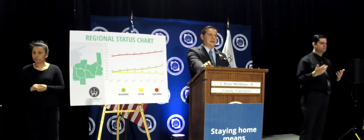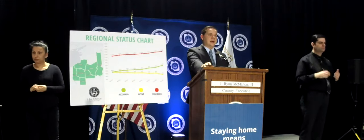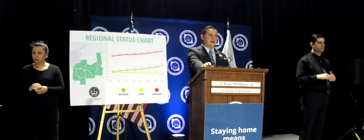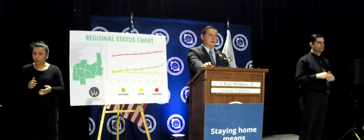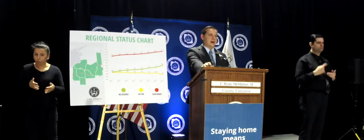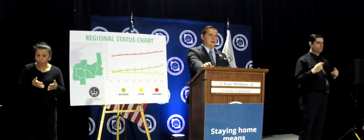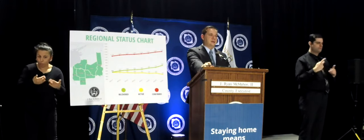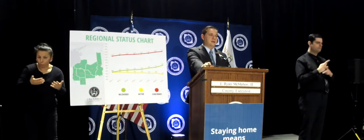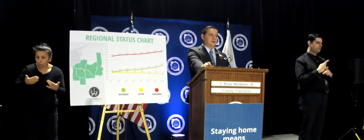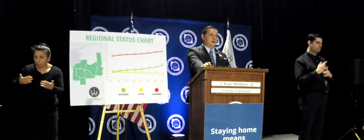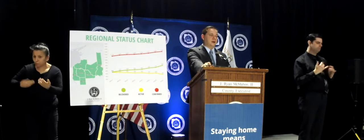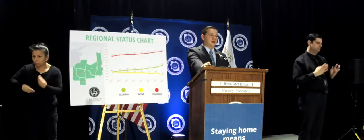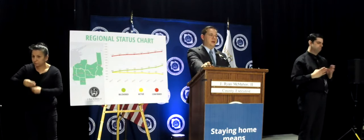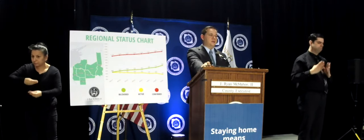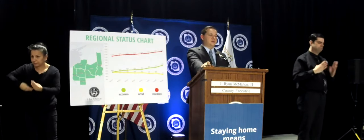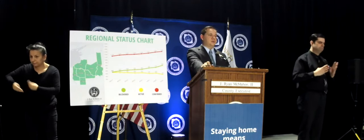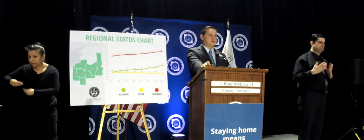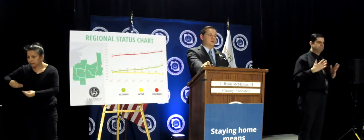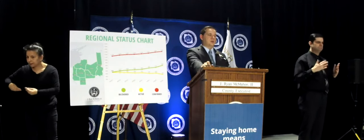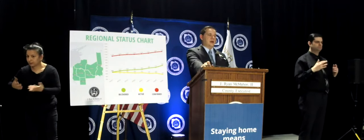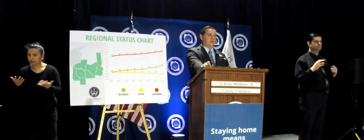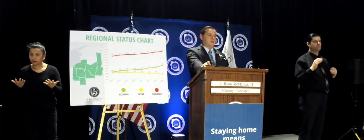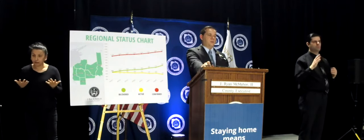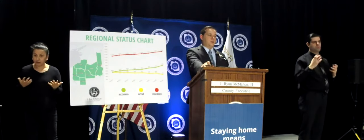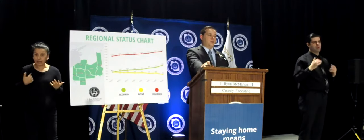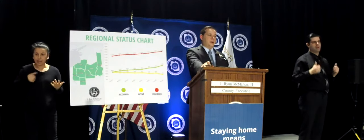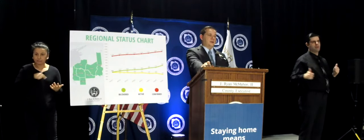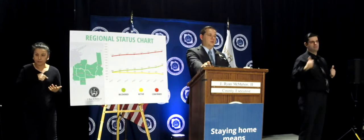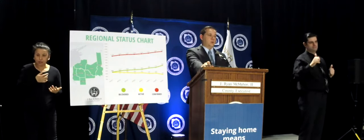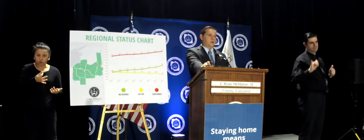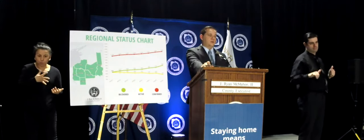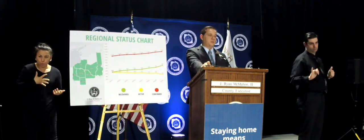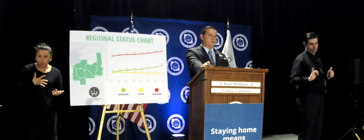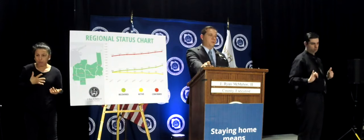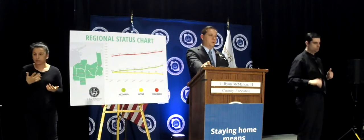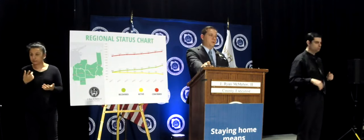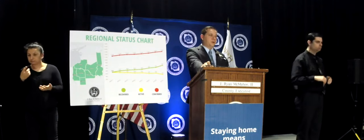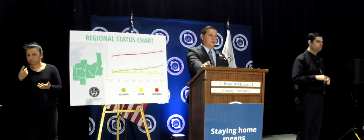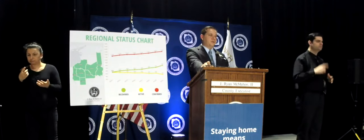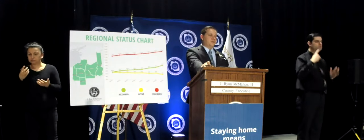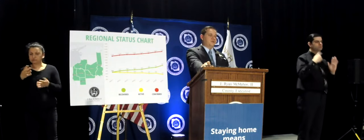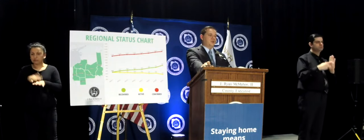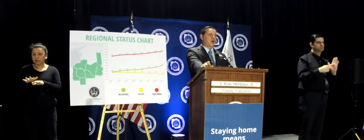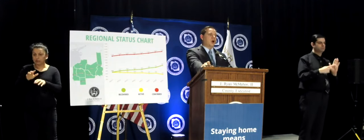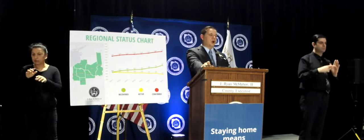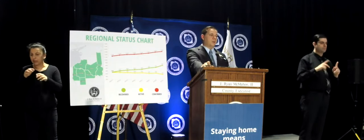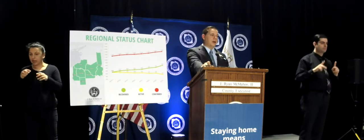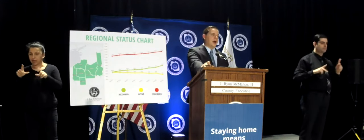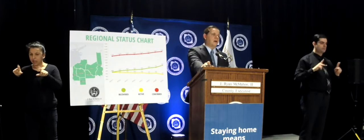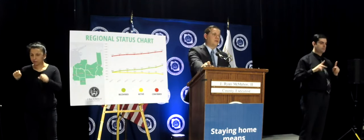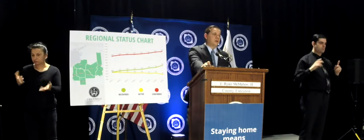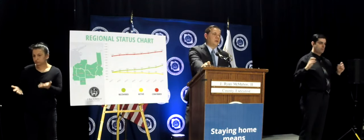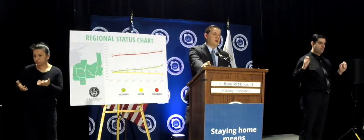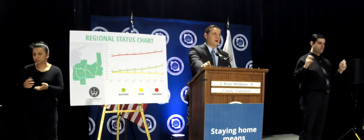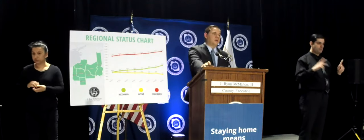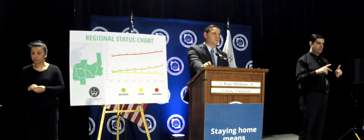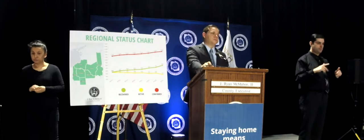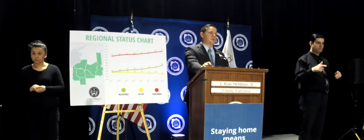trying to stay ahead of that. As you're looking at people going back to work, some people, even if they're younger, might